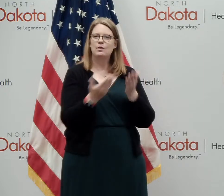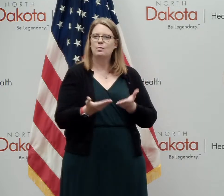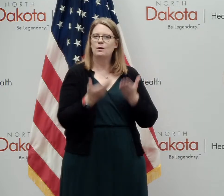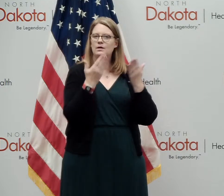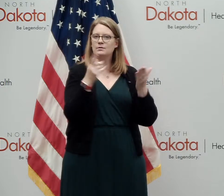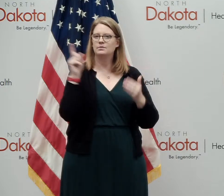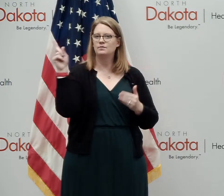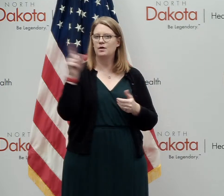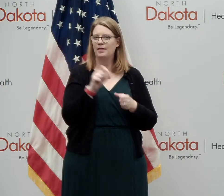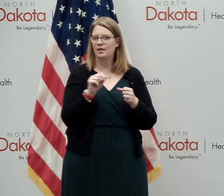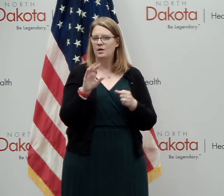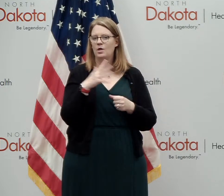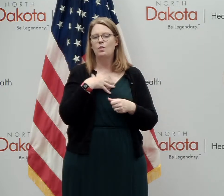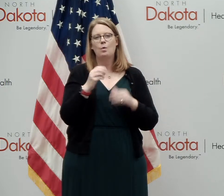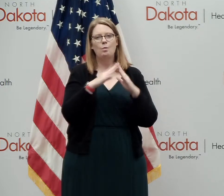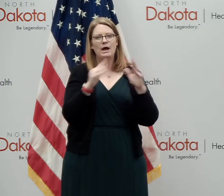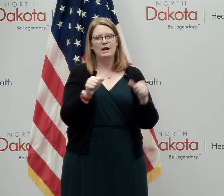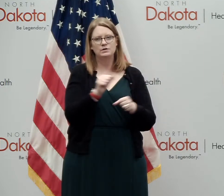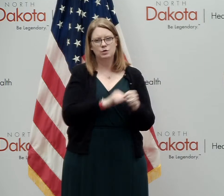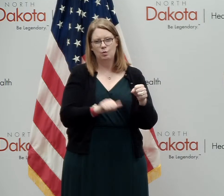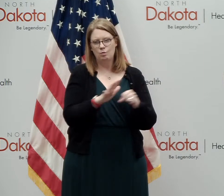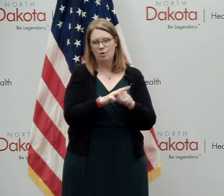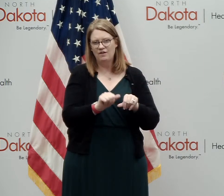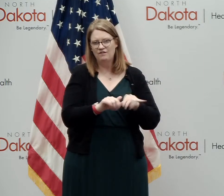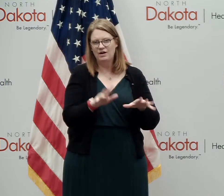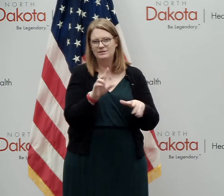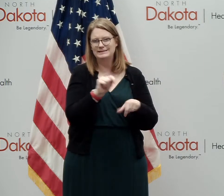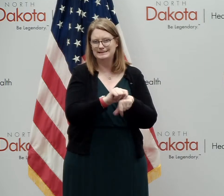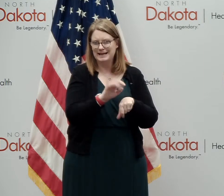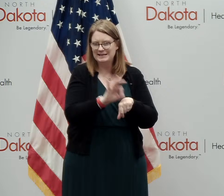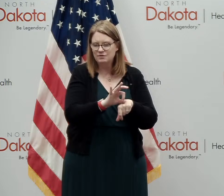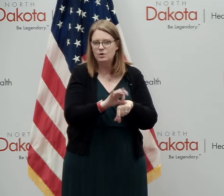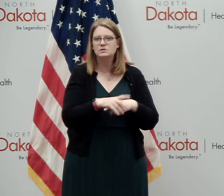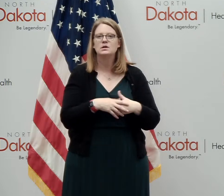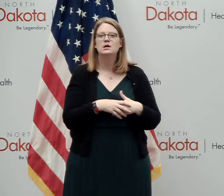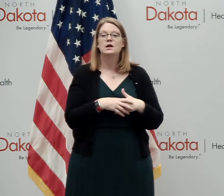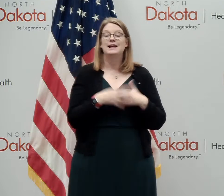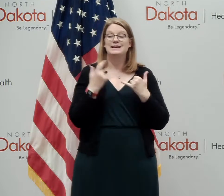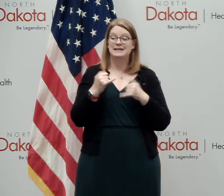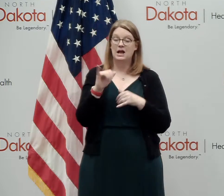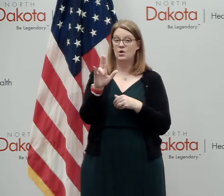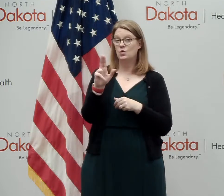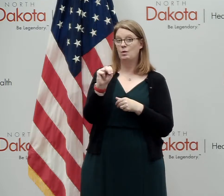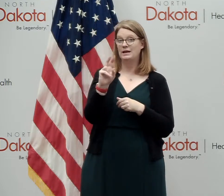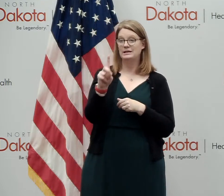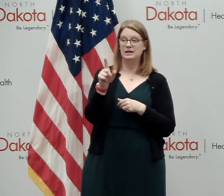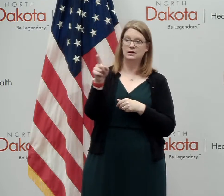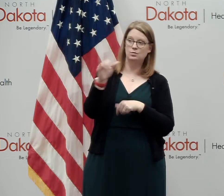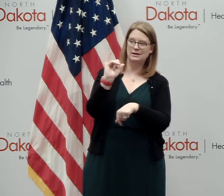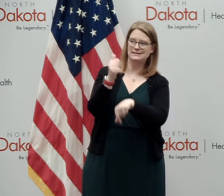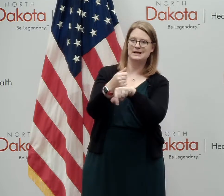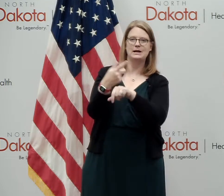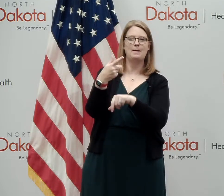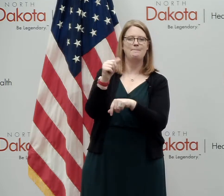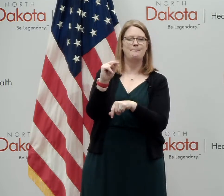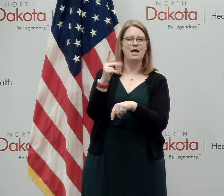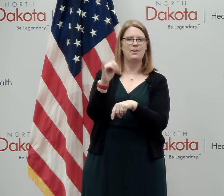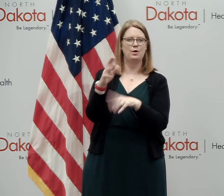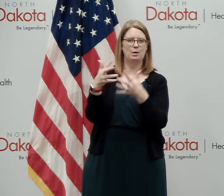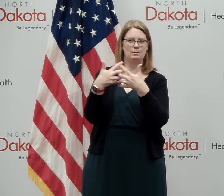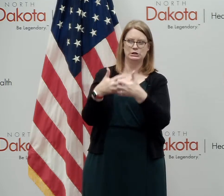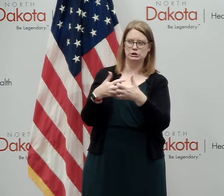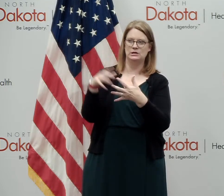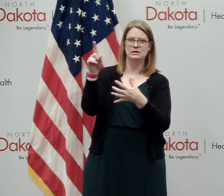House Coronavirus Task Force. We're working with UND on plans to install a Hologic Panther machine at